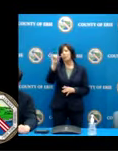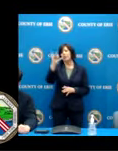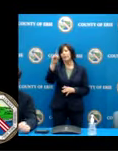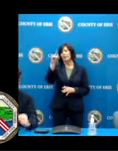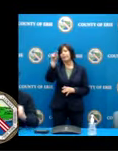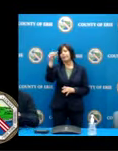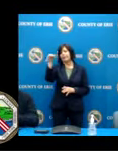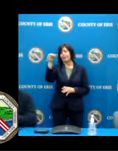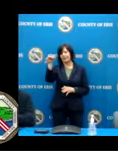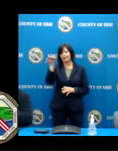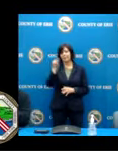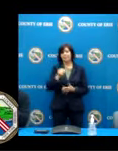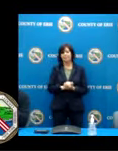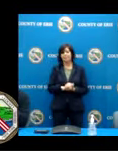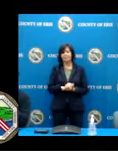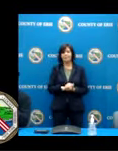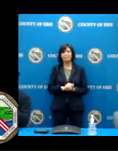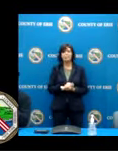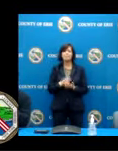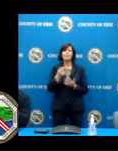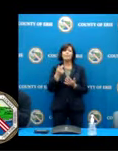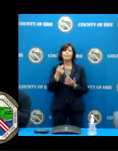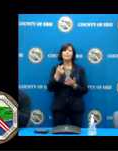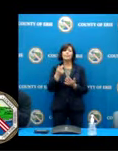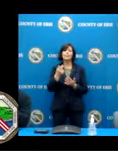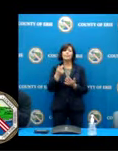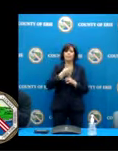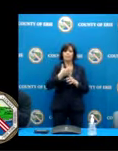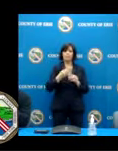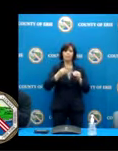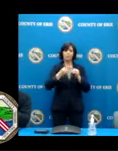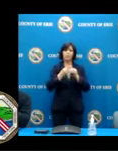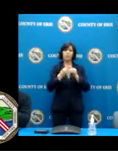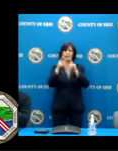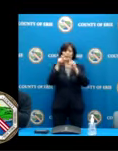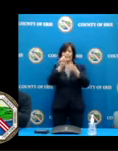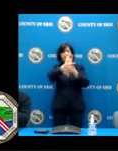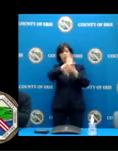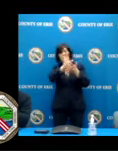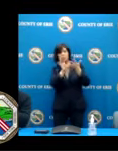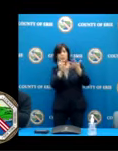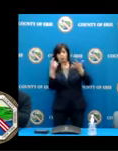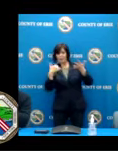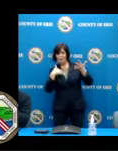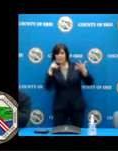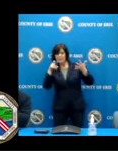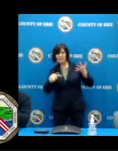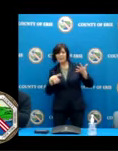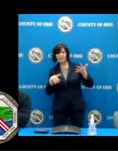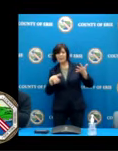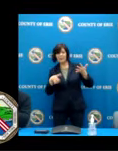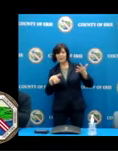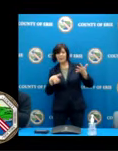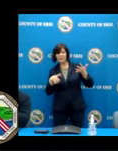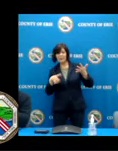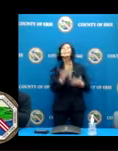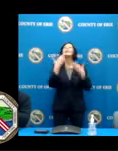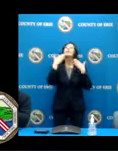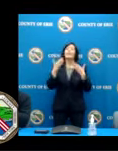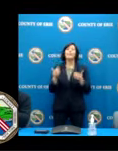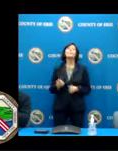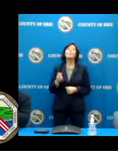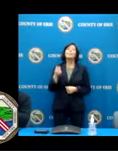www.erie.gov/COVID-19. We've expanded the public health lab testing criteria, and I'll turn it over to Dr. Burstein to talk a little bit more about that. Thanks. So